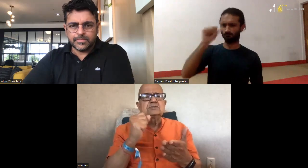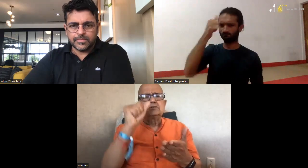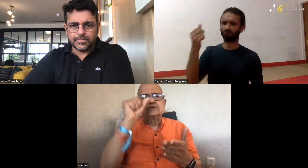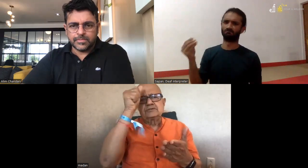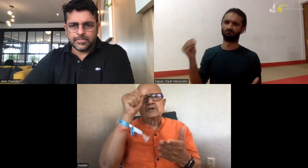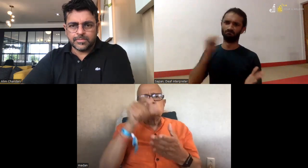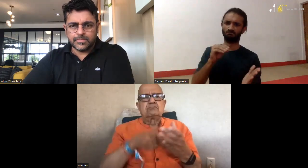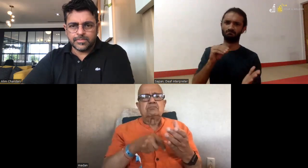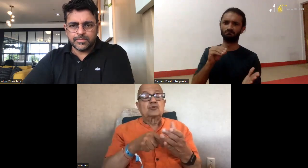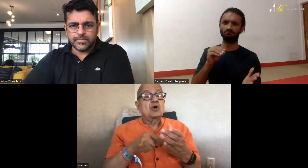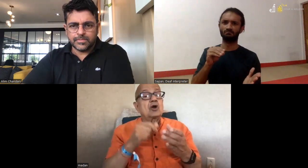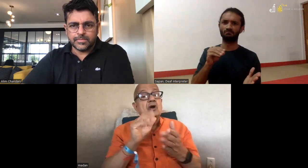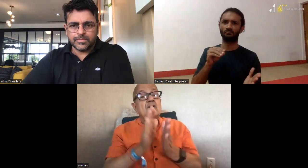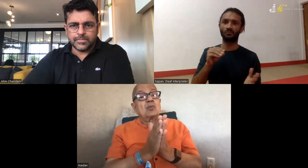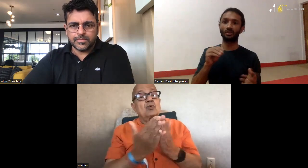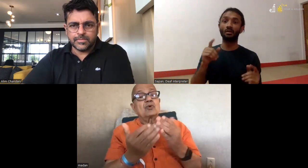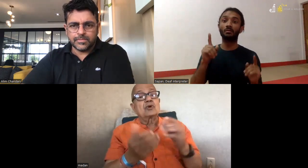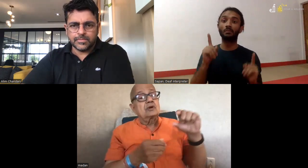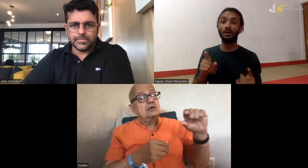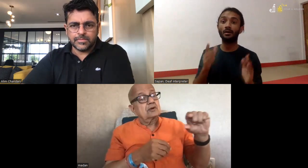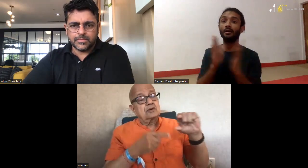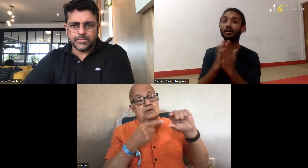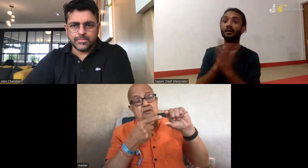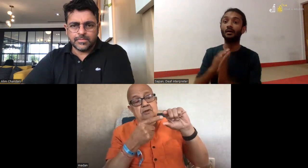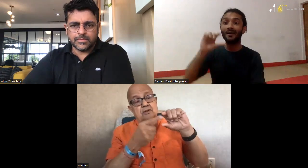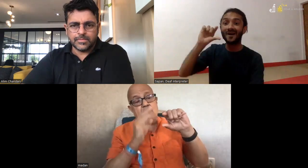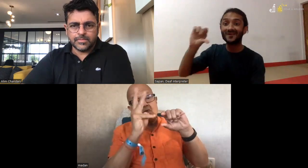book has some evidences, but